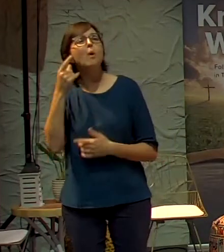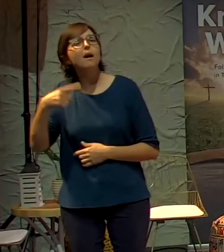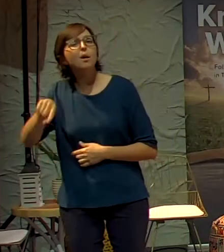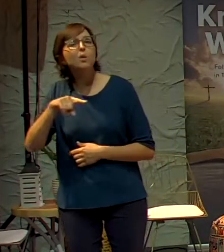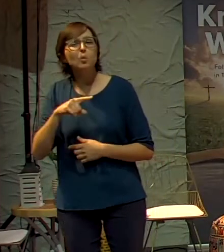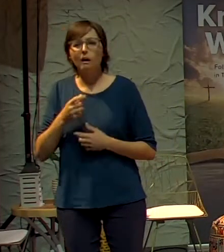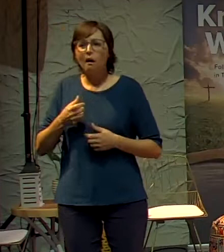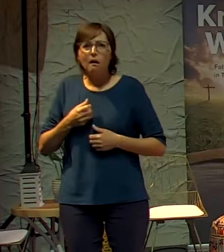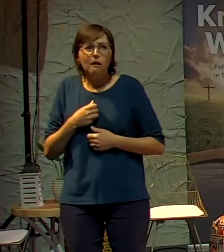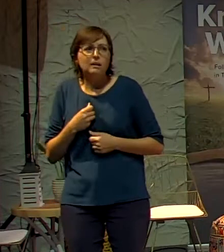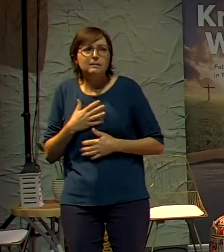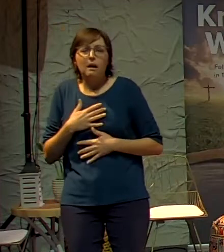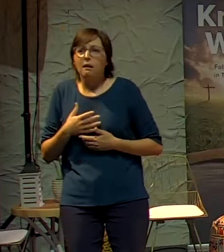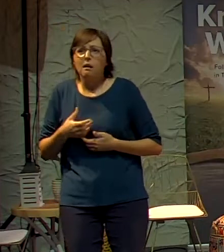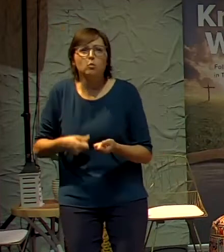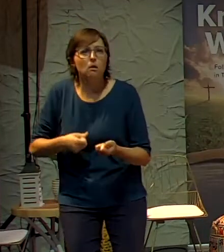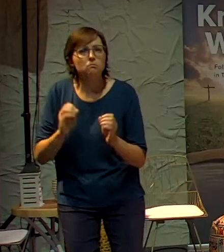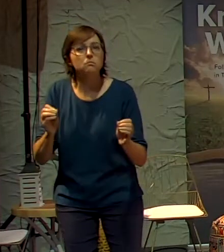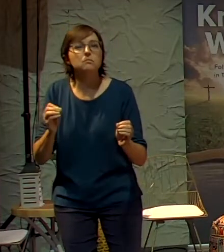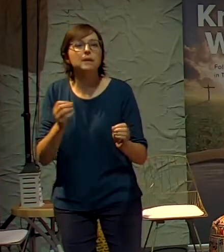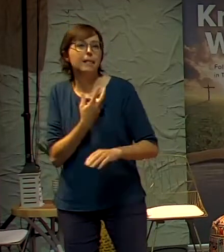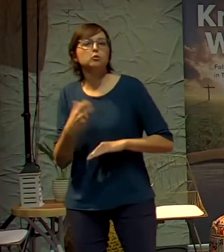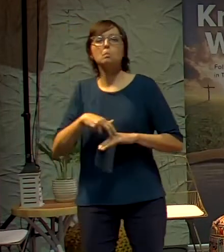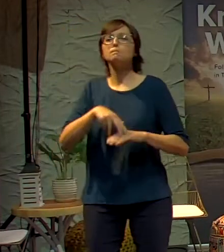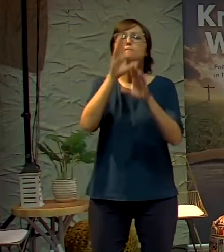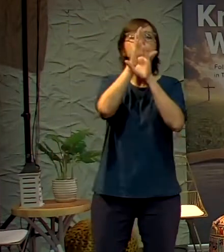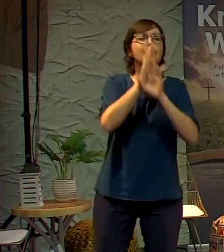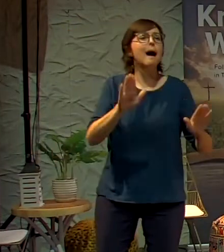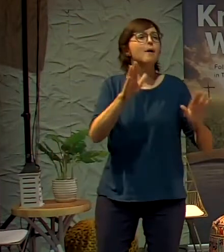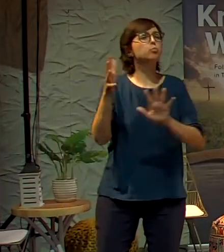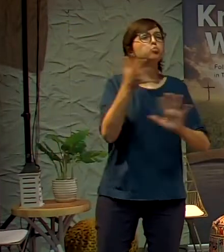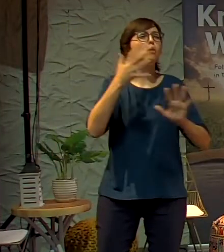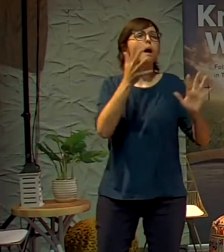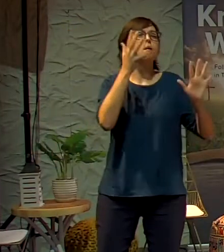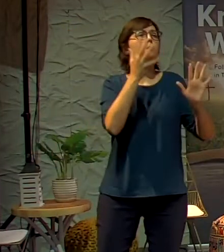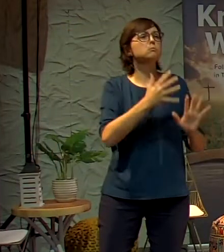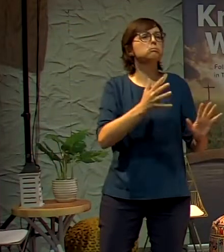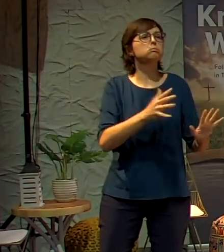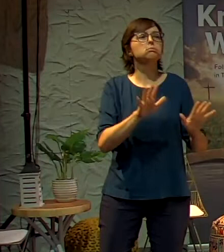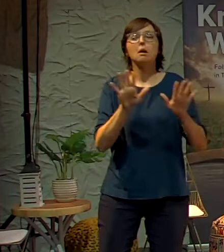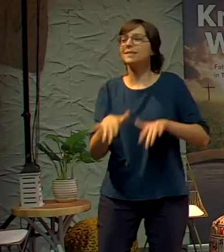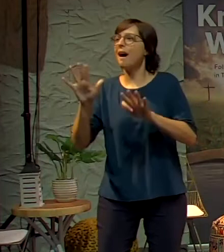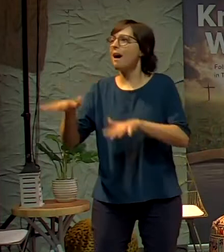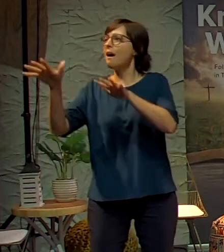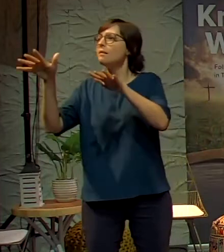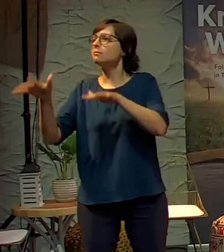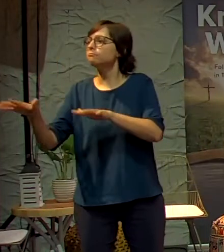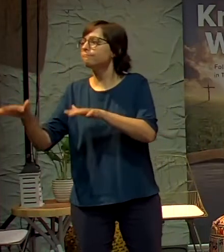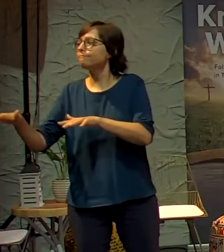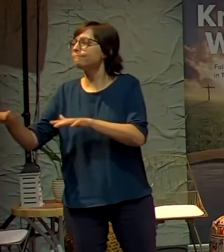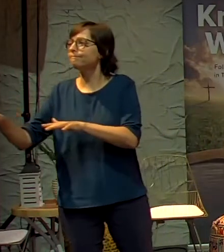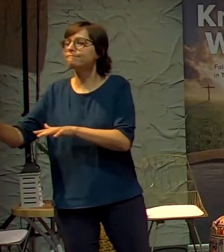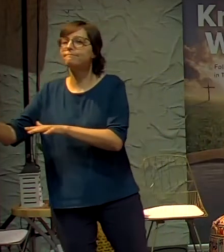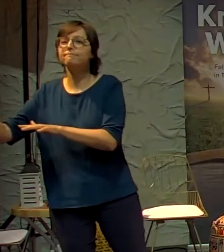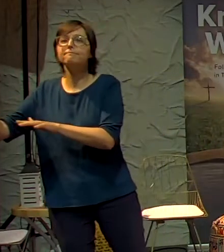hearts? Then he stood up and told the wind to be silent, the sea to be quiet. Silence, and the sea became smooth as